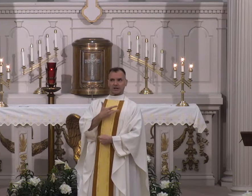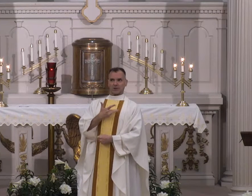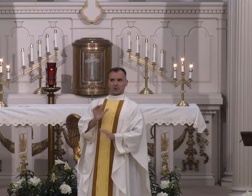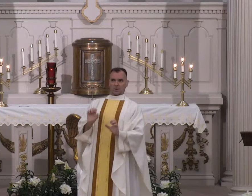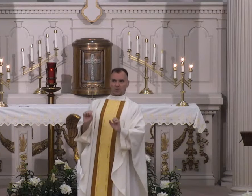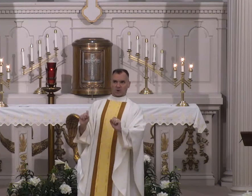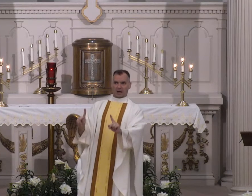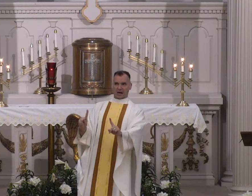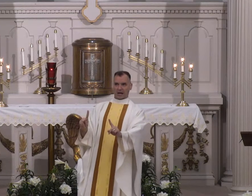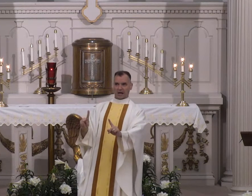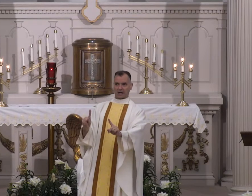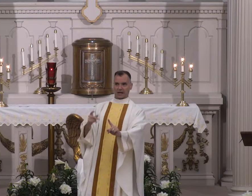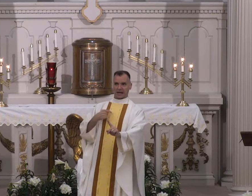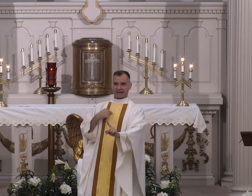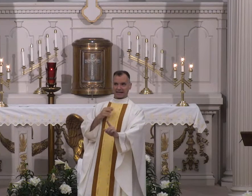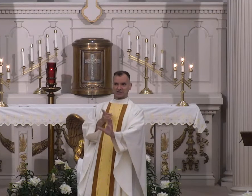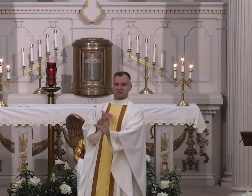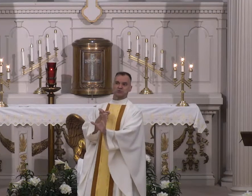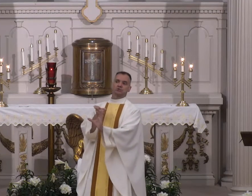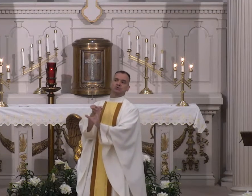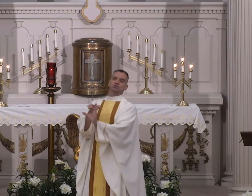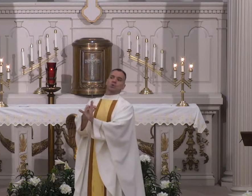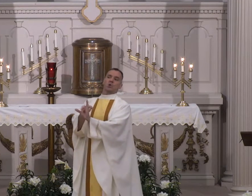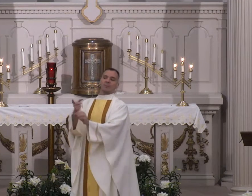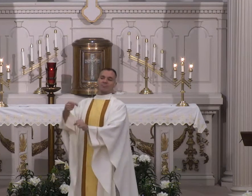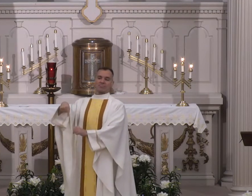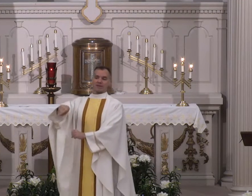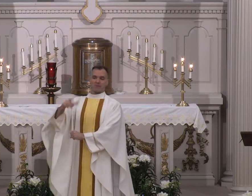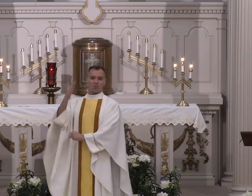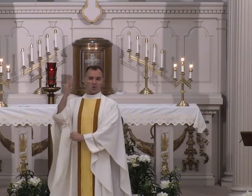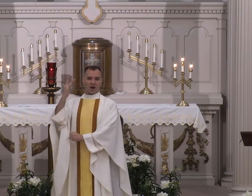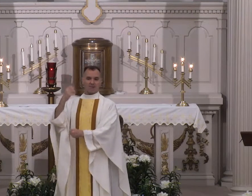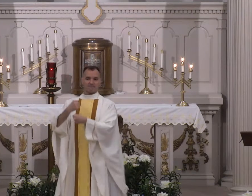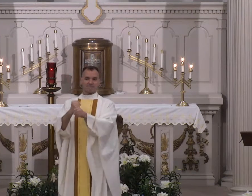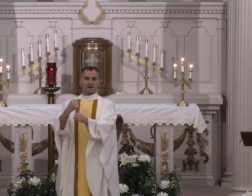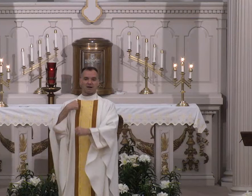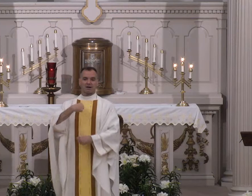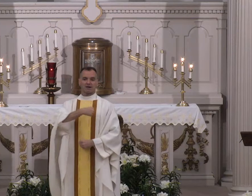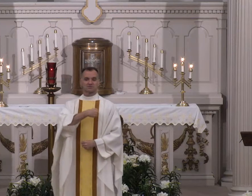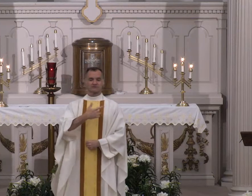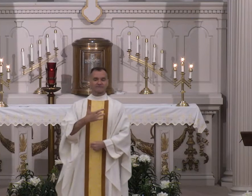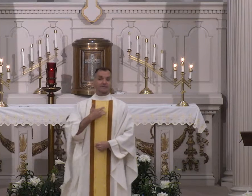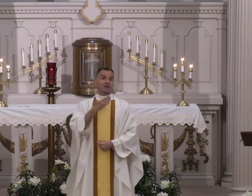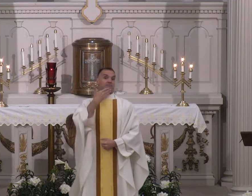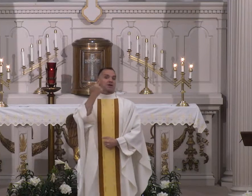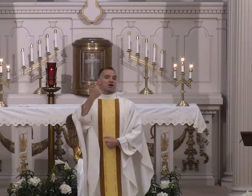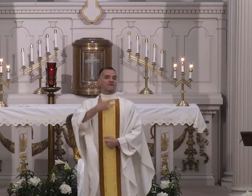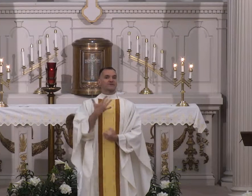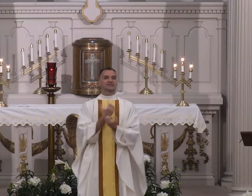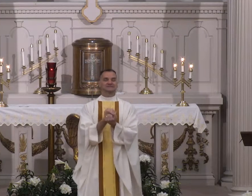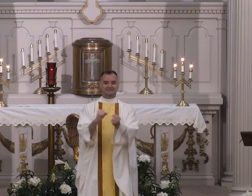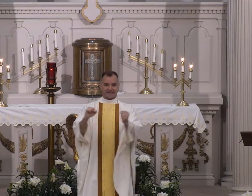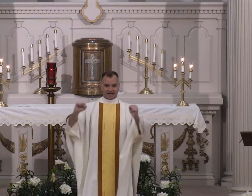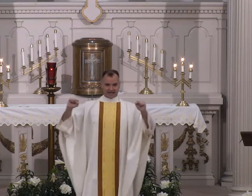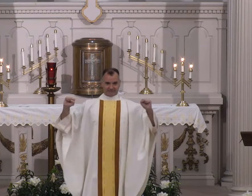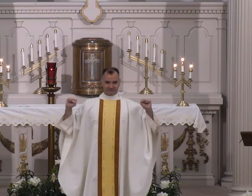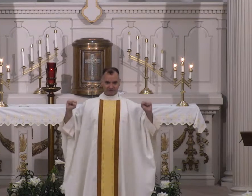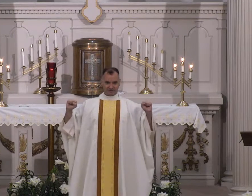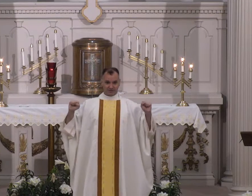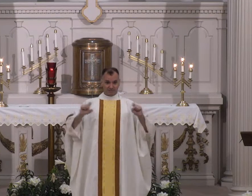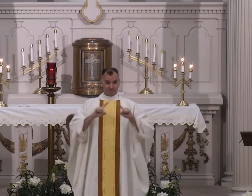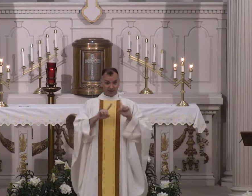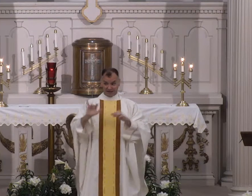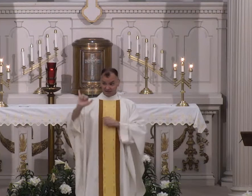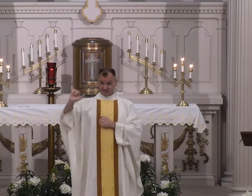You know, it puts a lot of pressure on us to join them, wants us to think that that's a